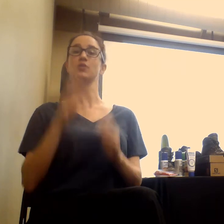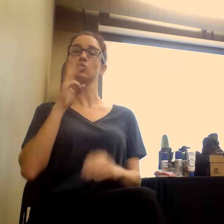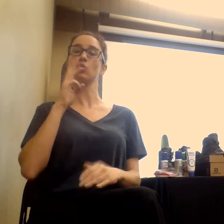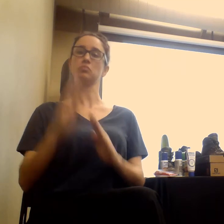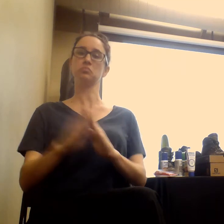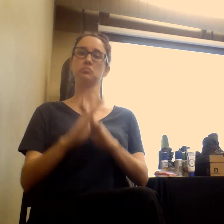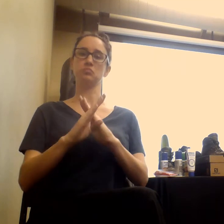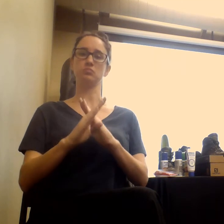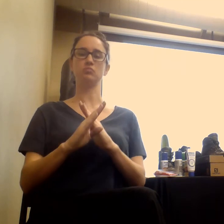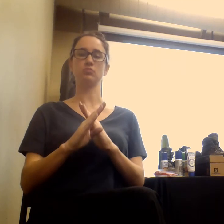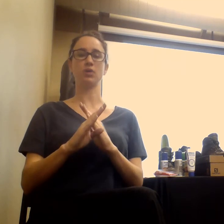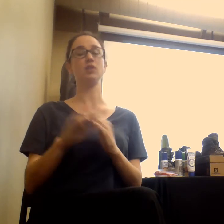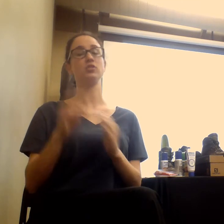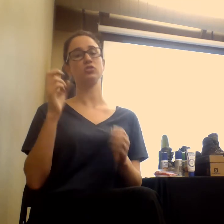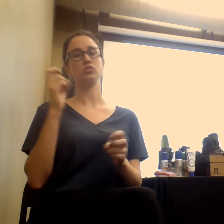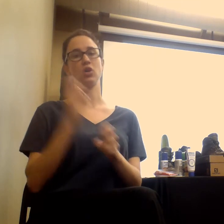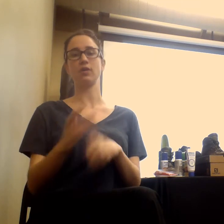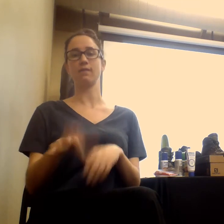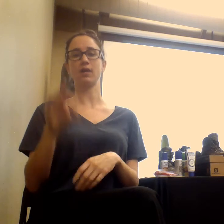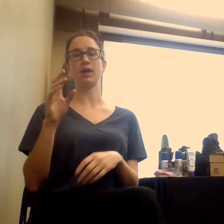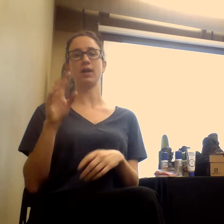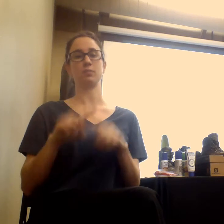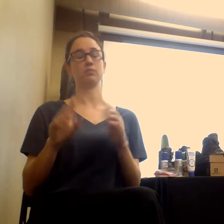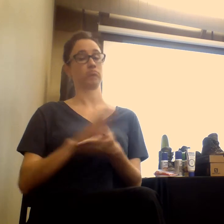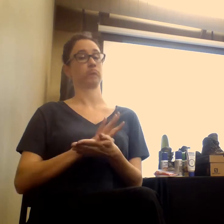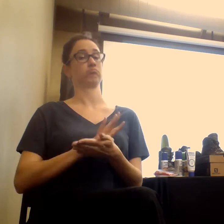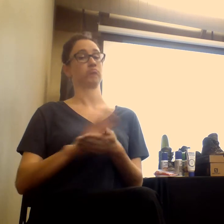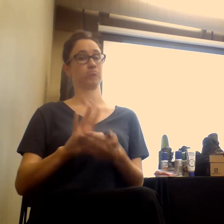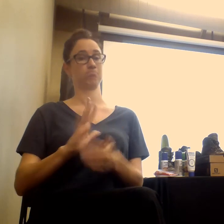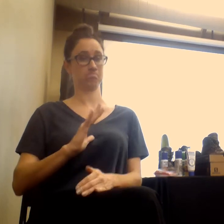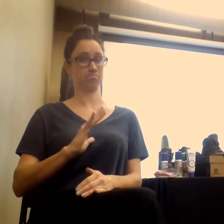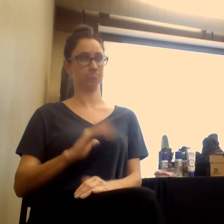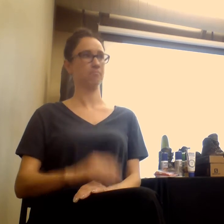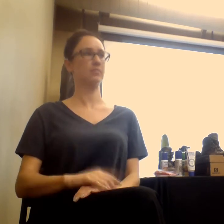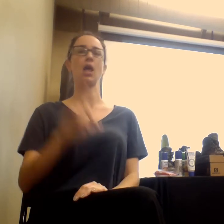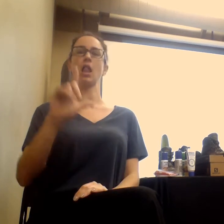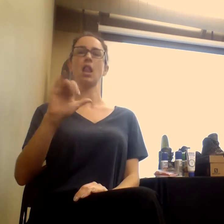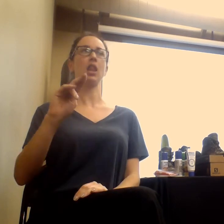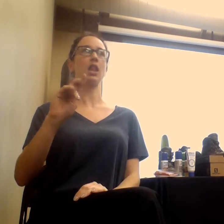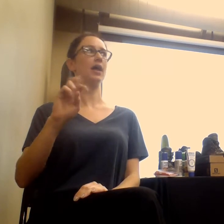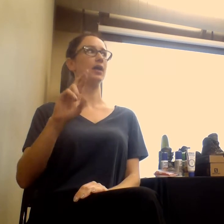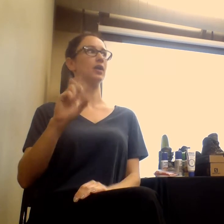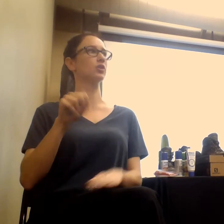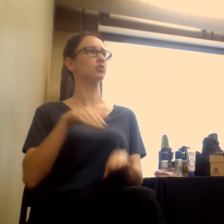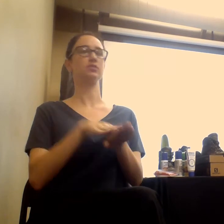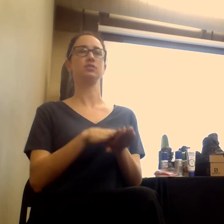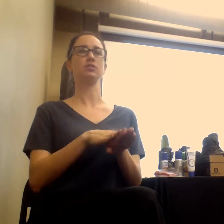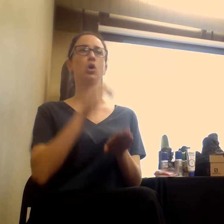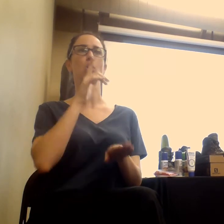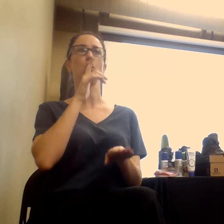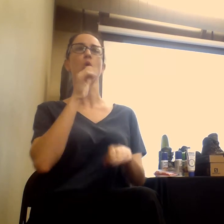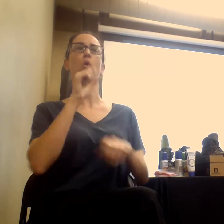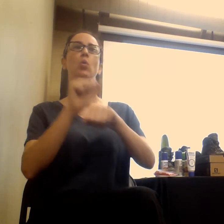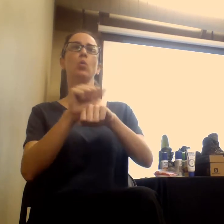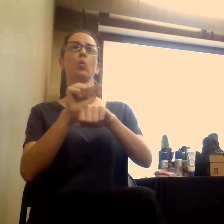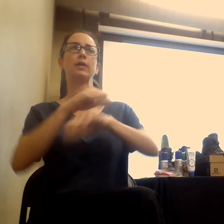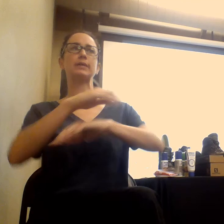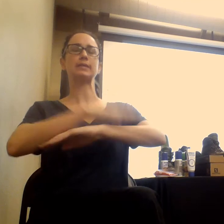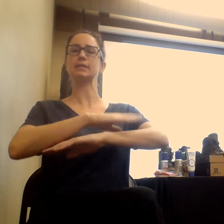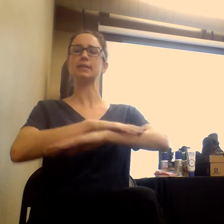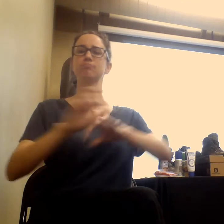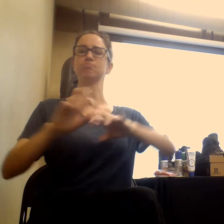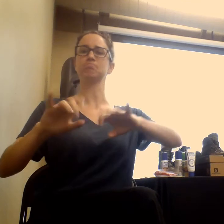Now, let's talk about other things. Liners. Who's got a desk job? Okay. Who is on their feet all day